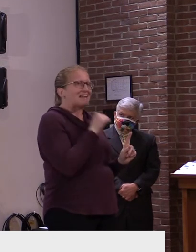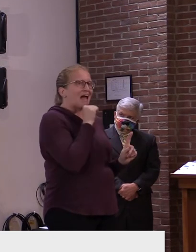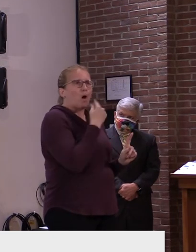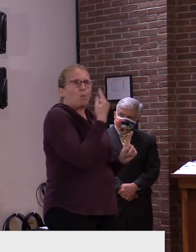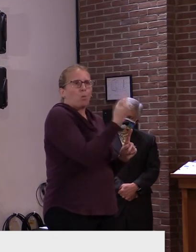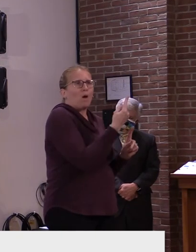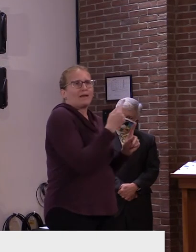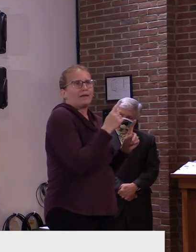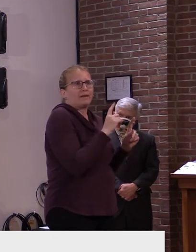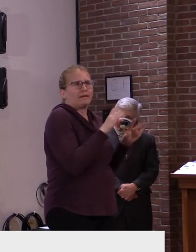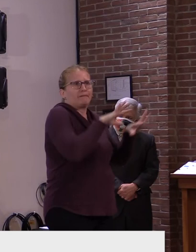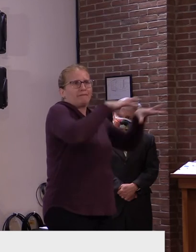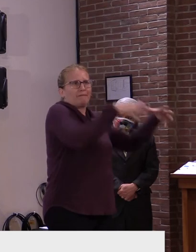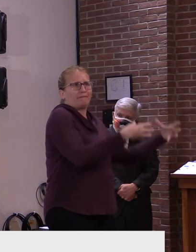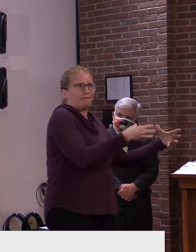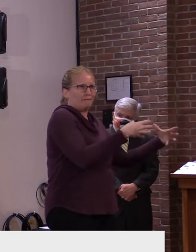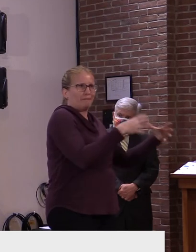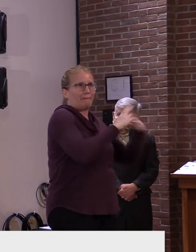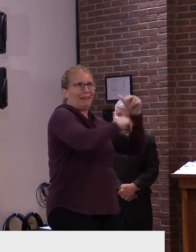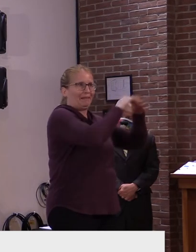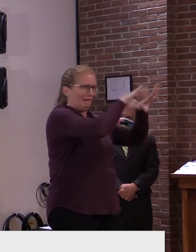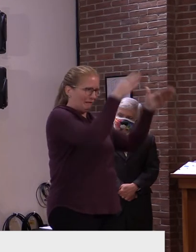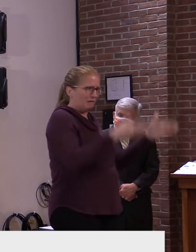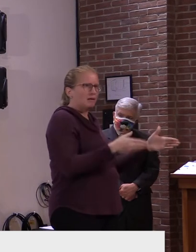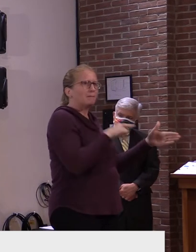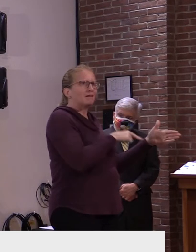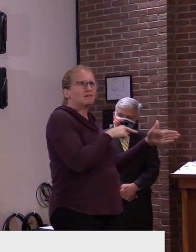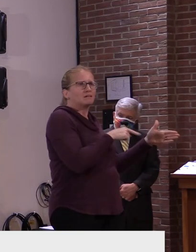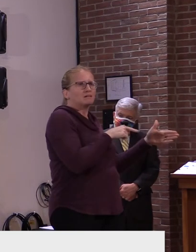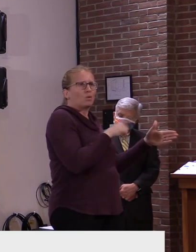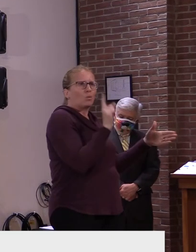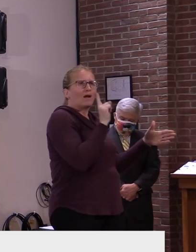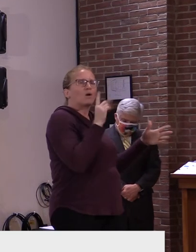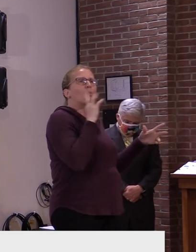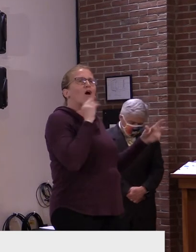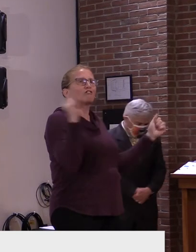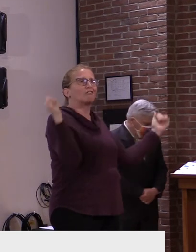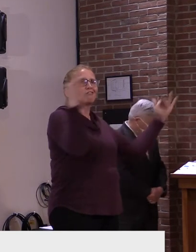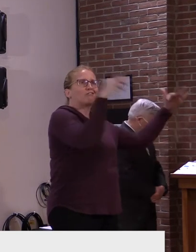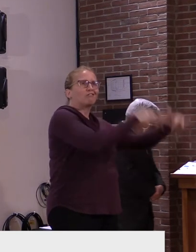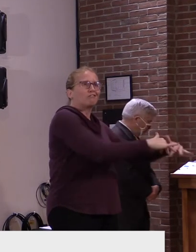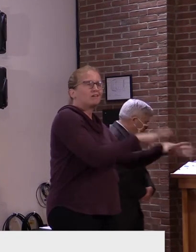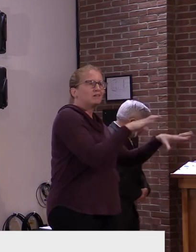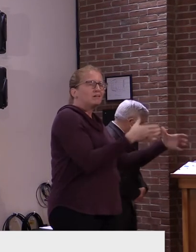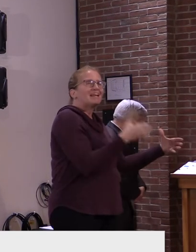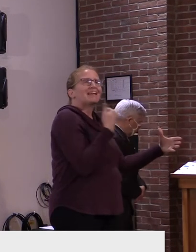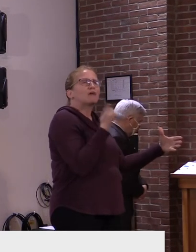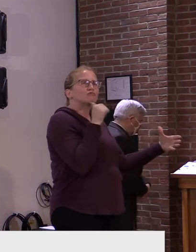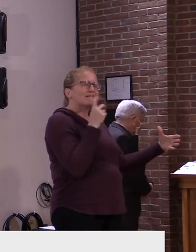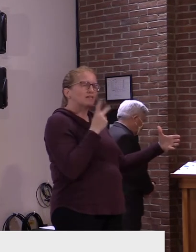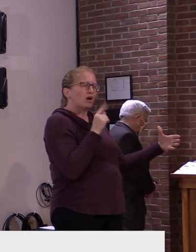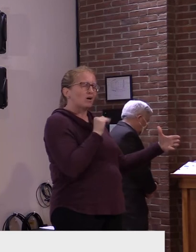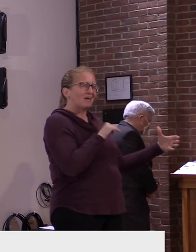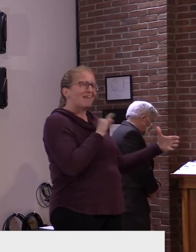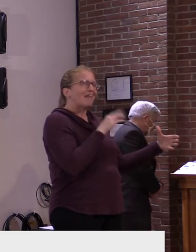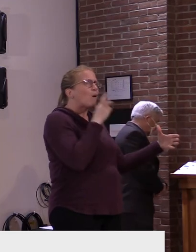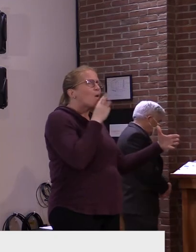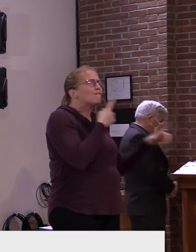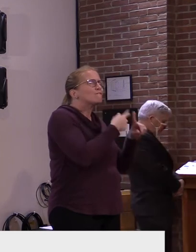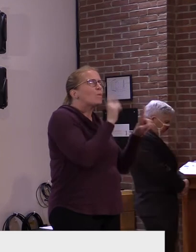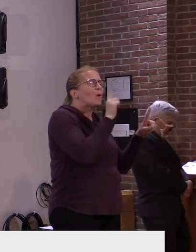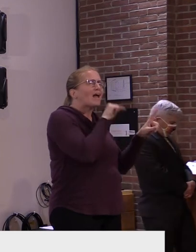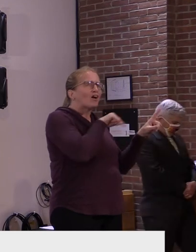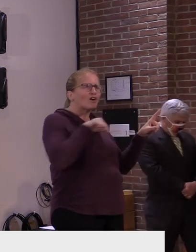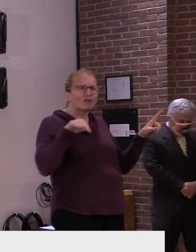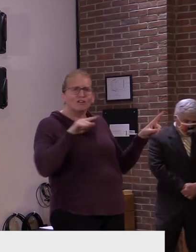wastewater plant to see if they can get more specific about where that is coming from the